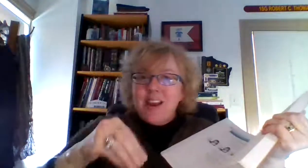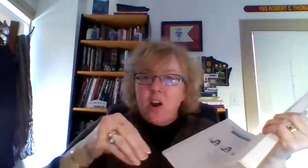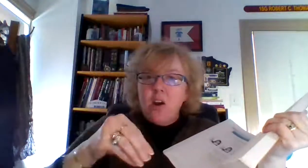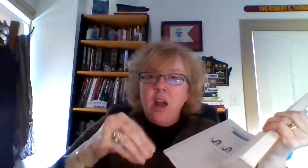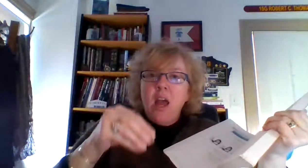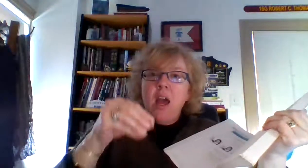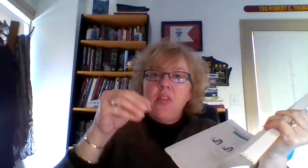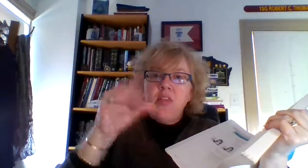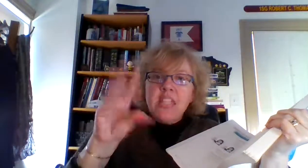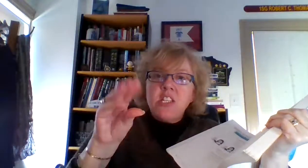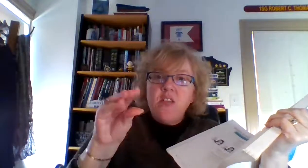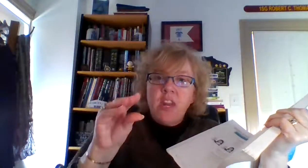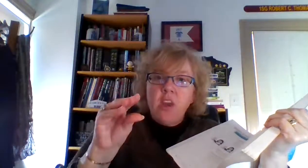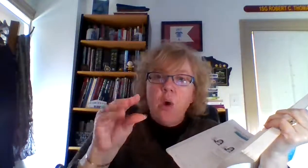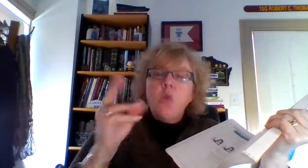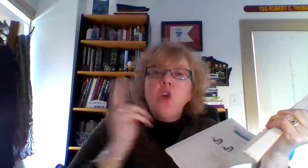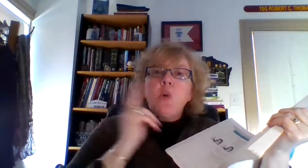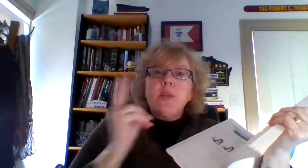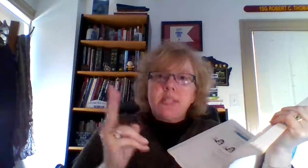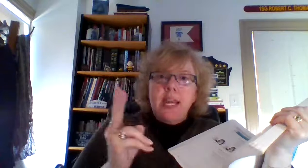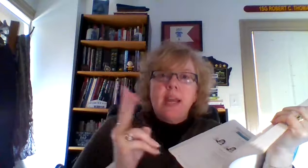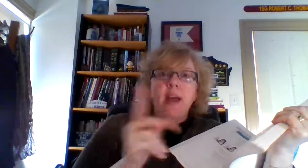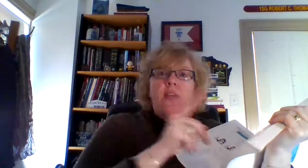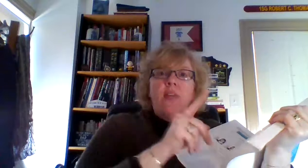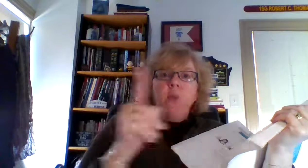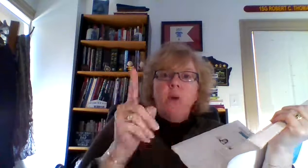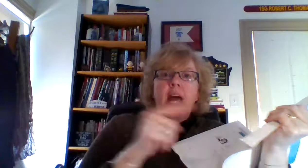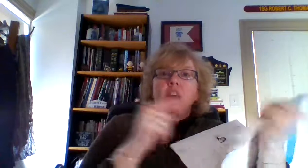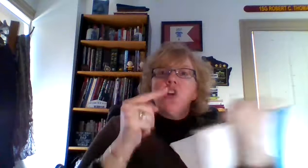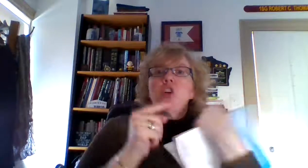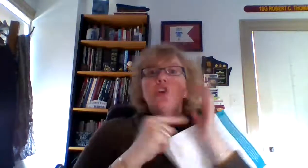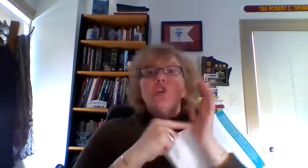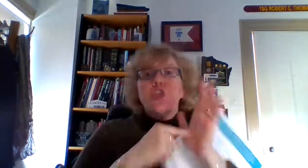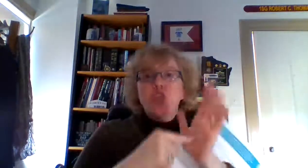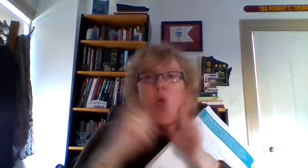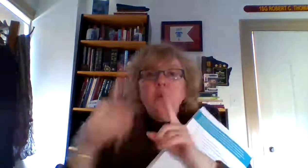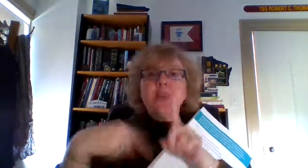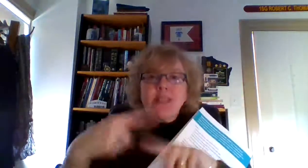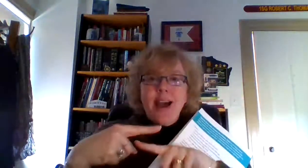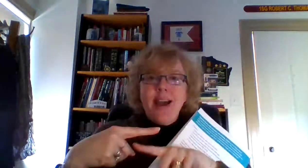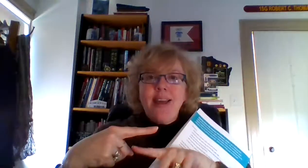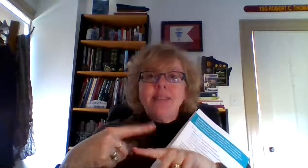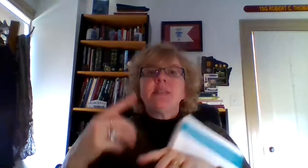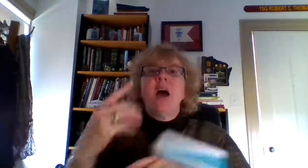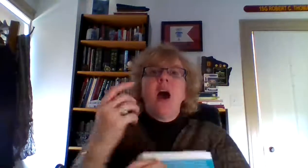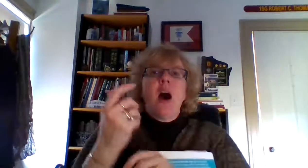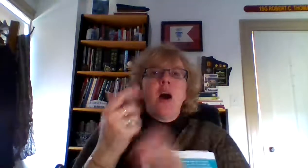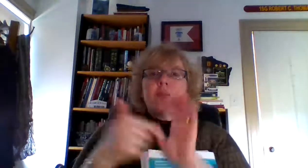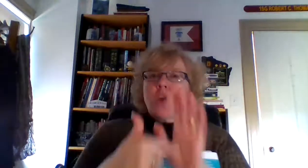there, into the video, you will see they will like show you the signs, show you